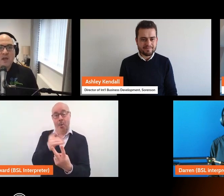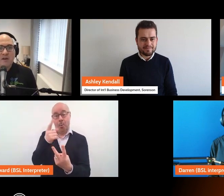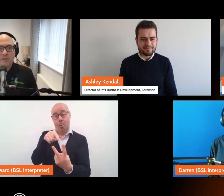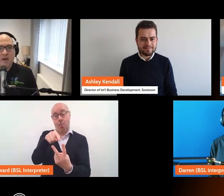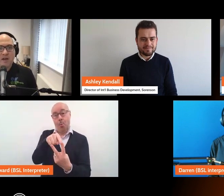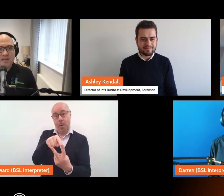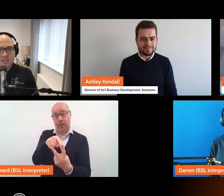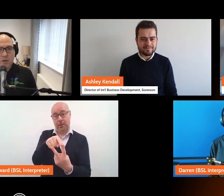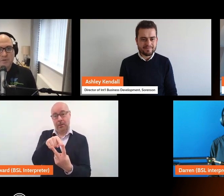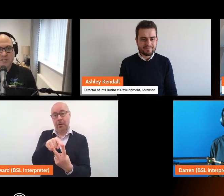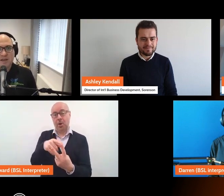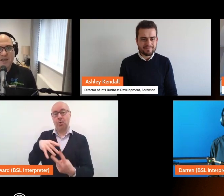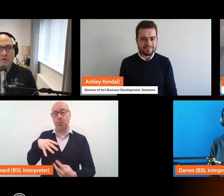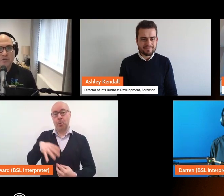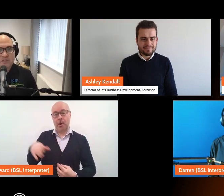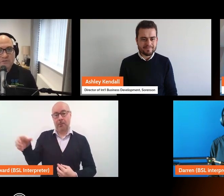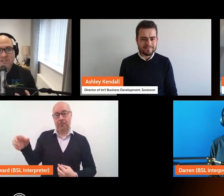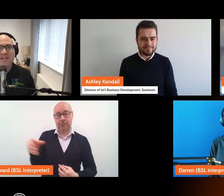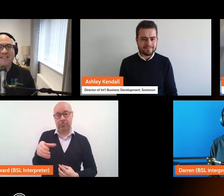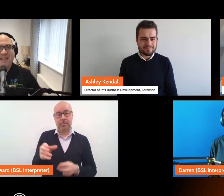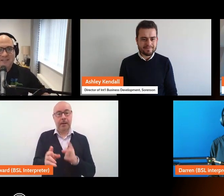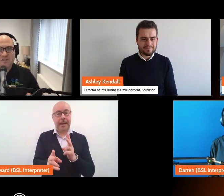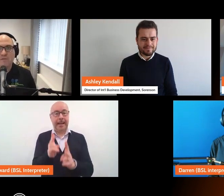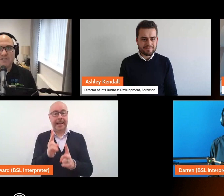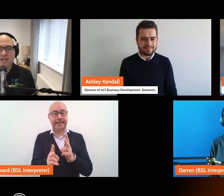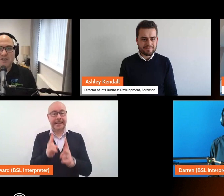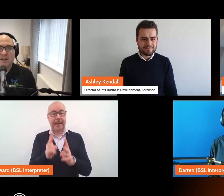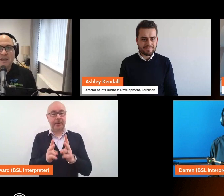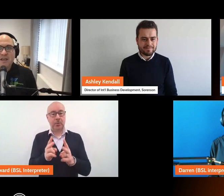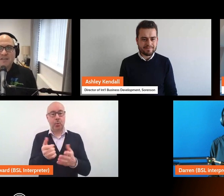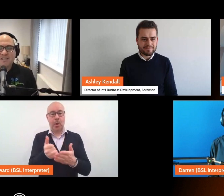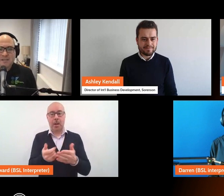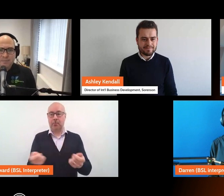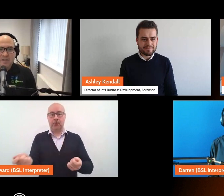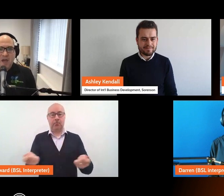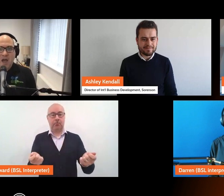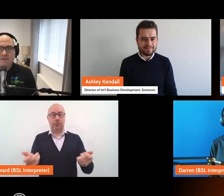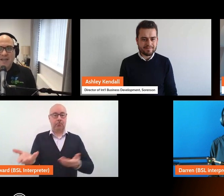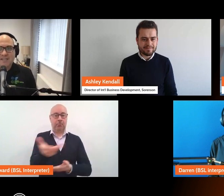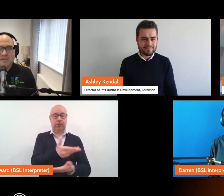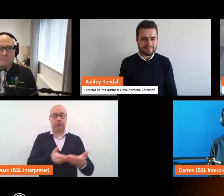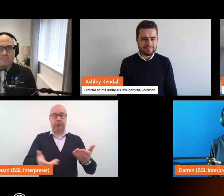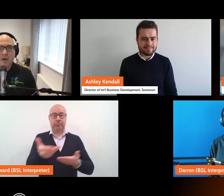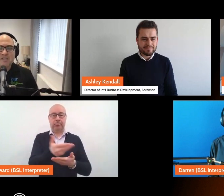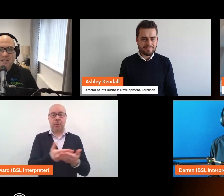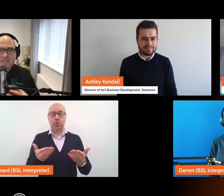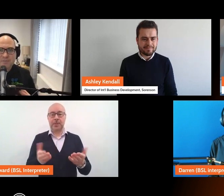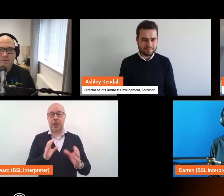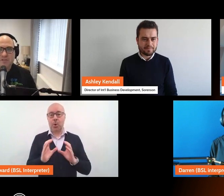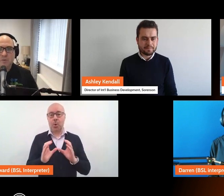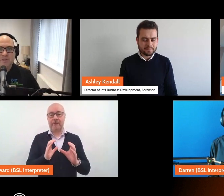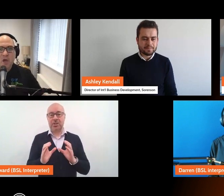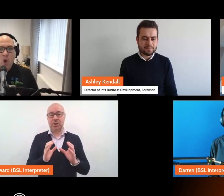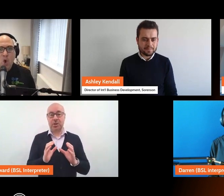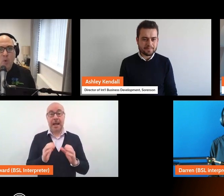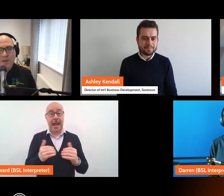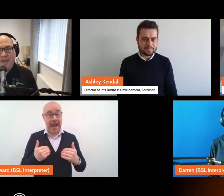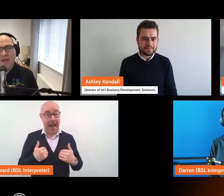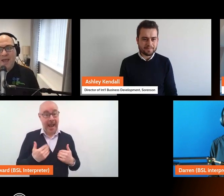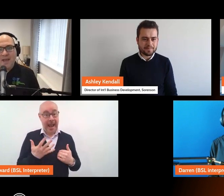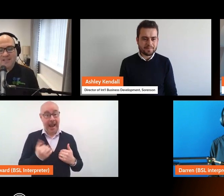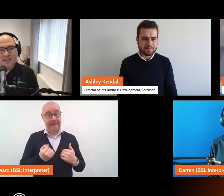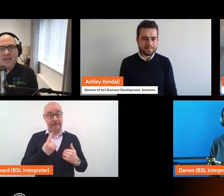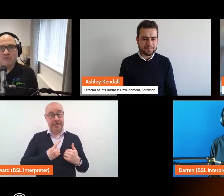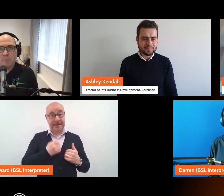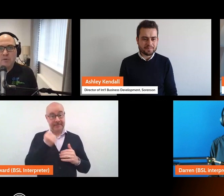the use of an interpreter in order to facilitate this conversation. This is something that I've had some personal experience with,